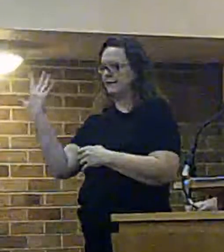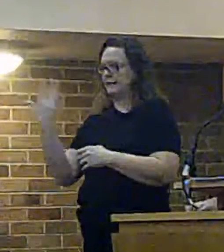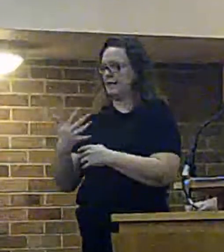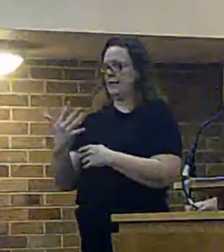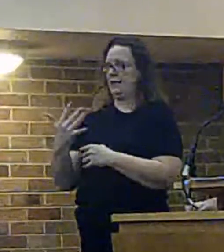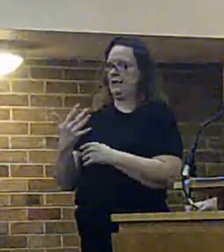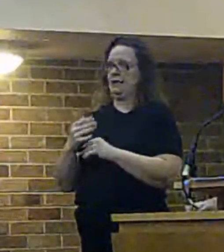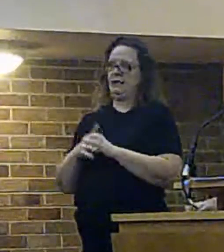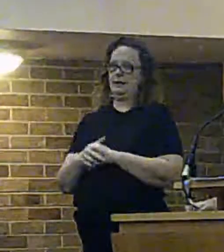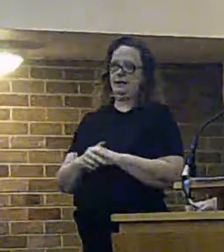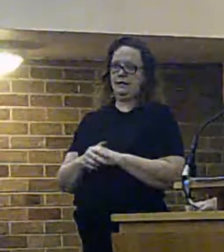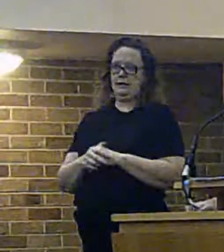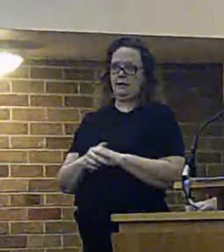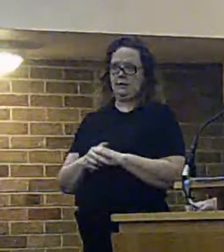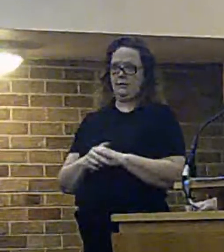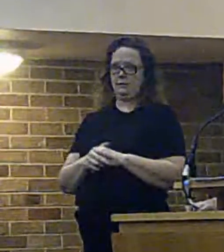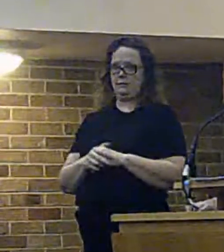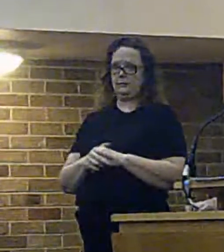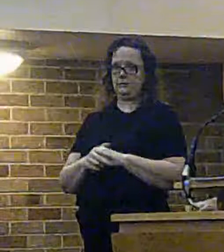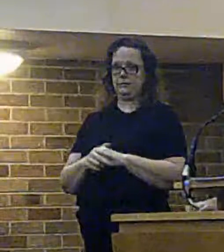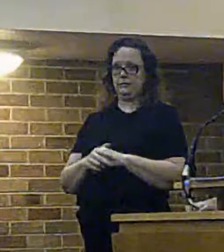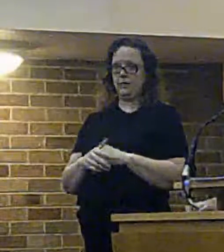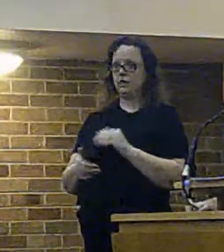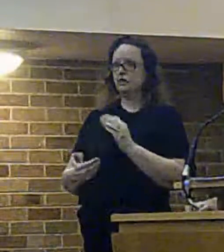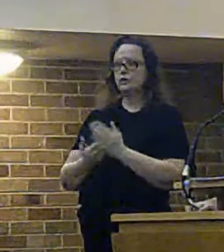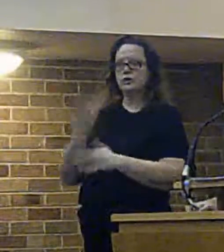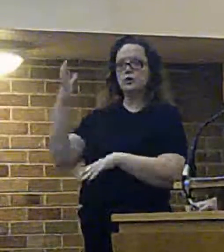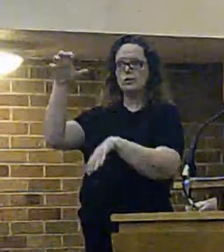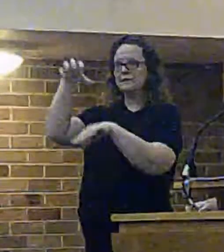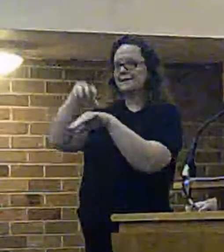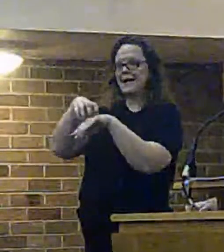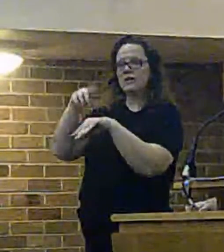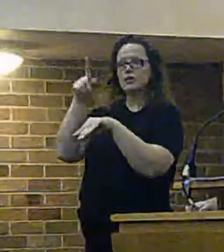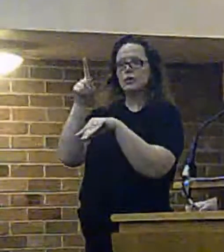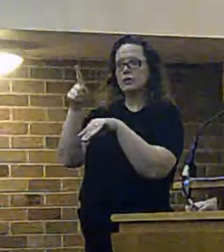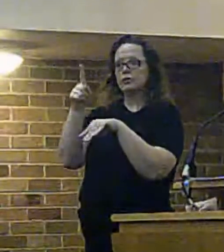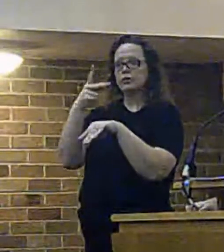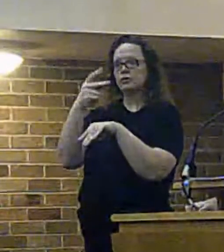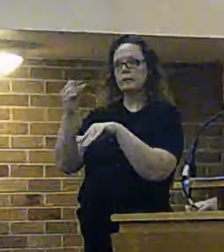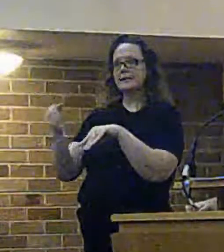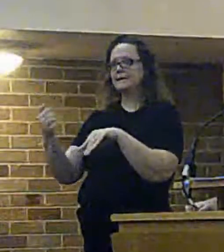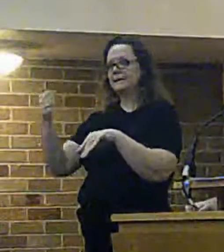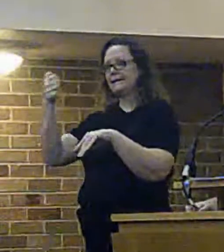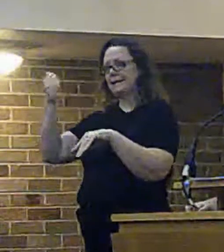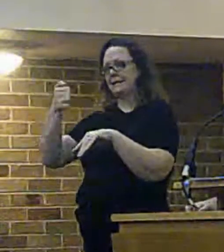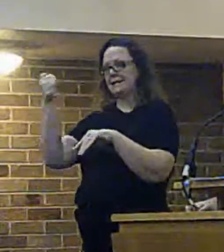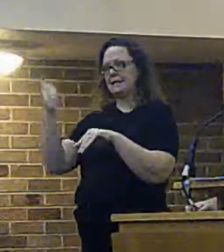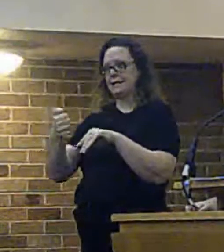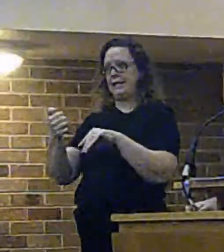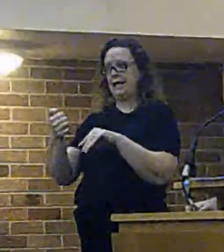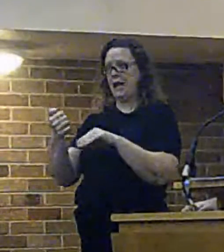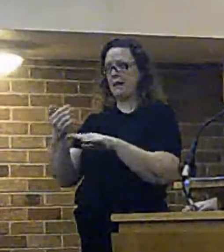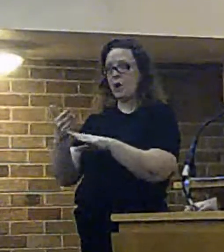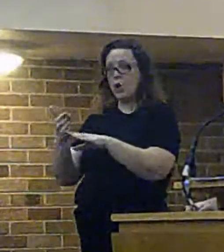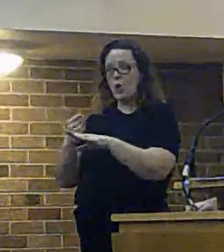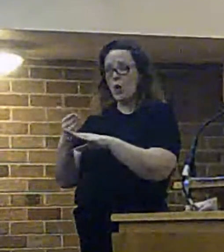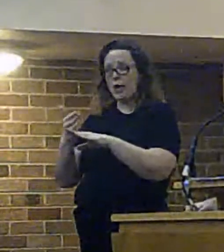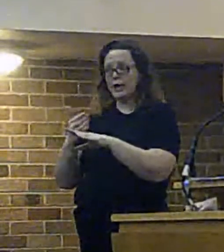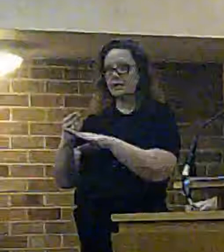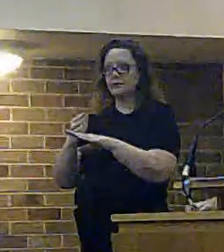with the planning. That means we're not going to have a new fire station till 2016 at the earliest,